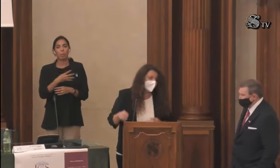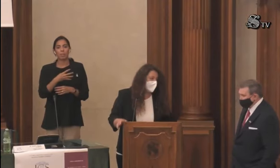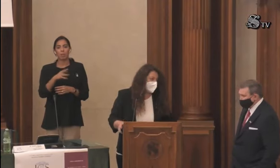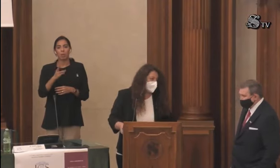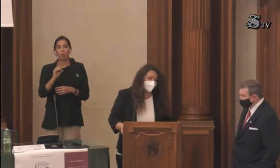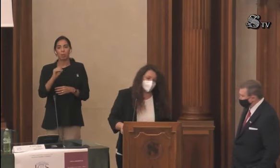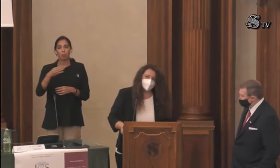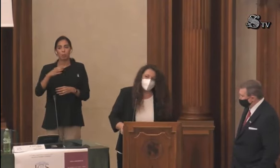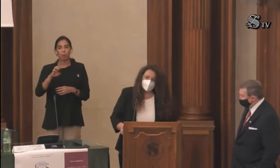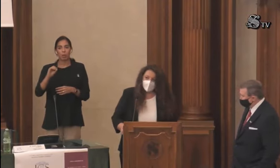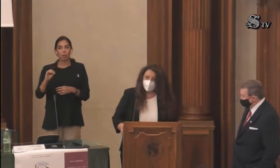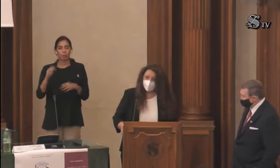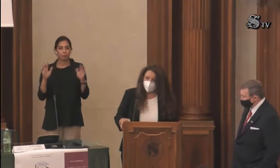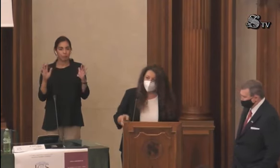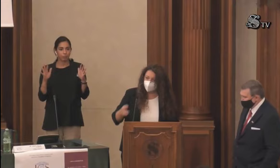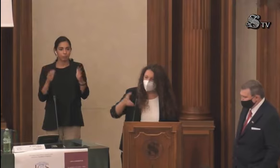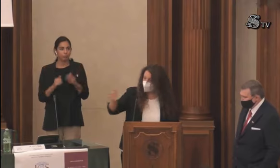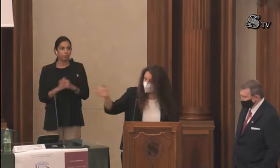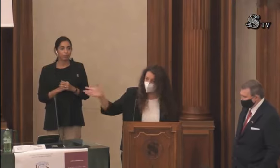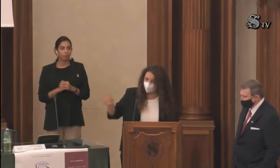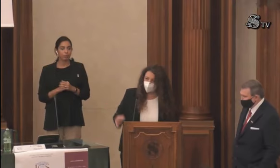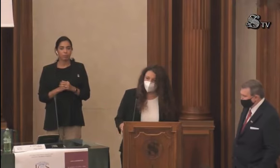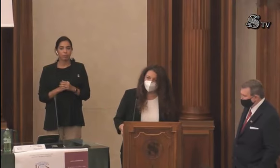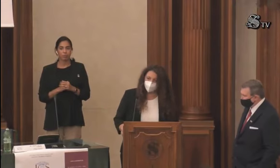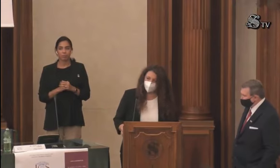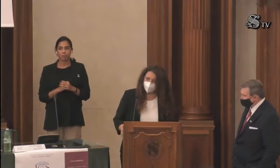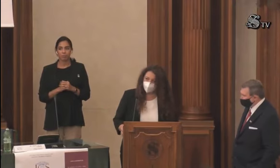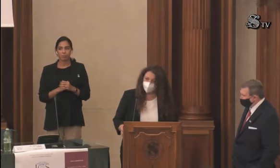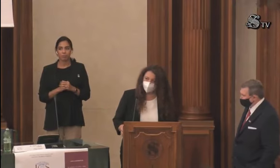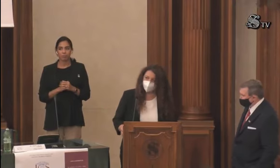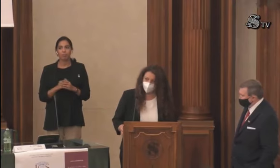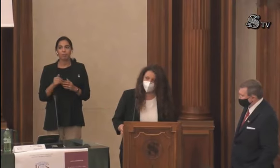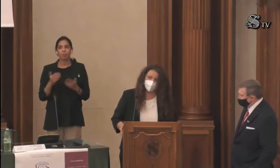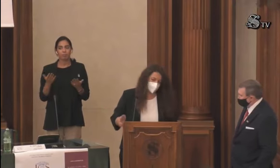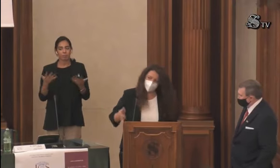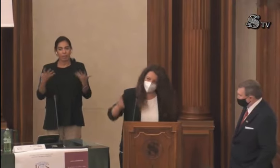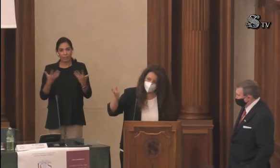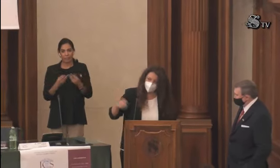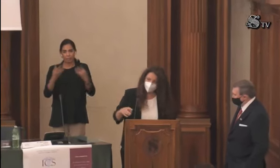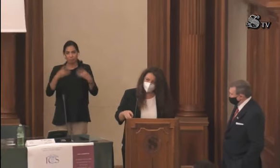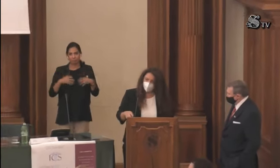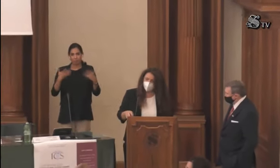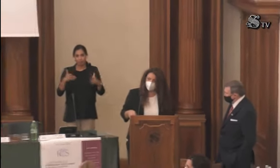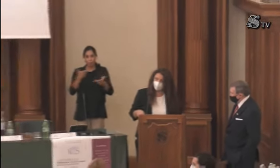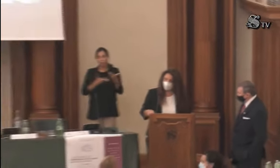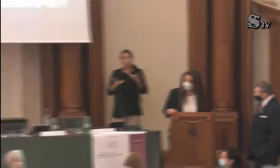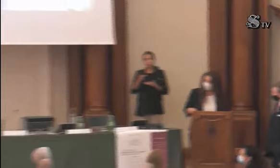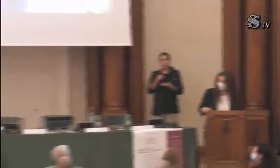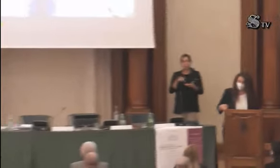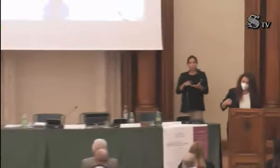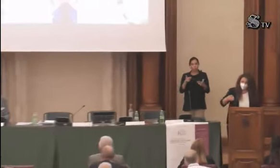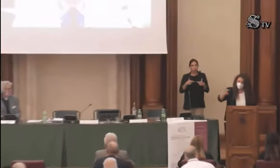Romeo, che ha permesso questo convegno con la sua collaborazione e